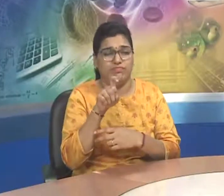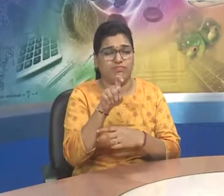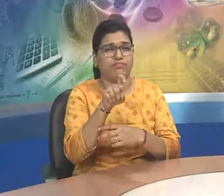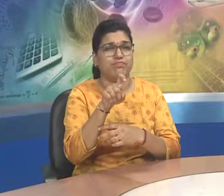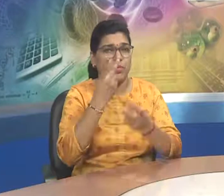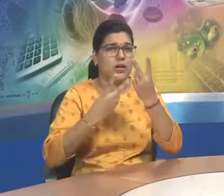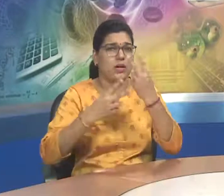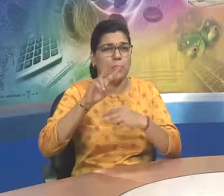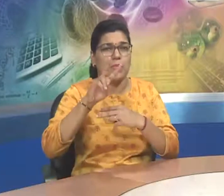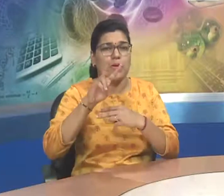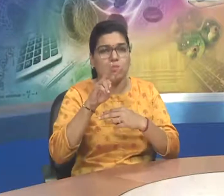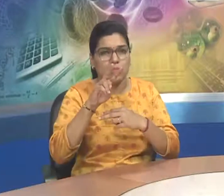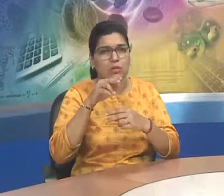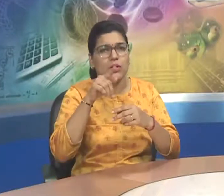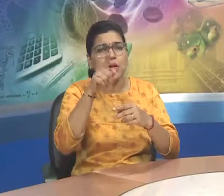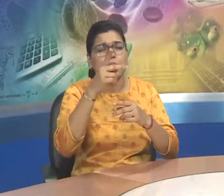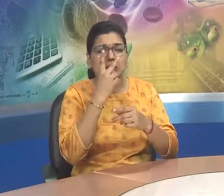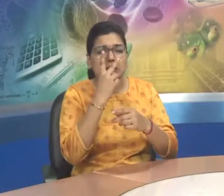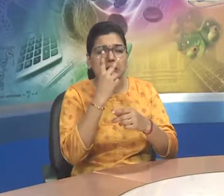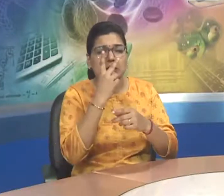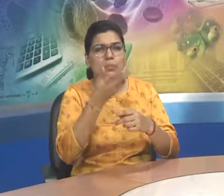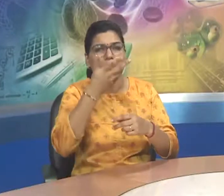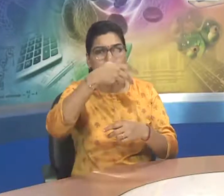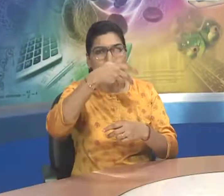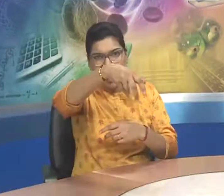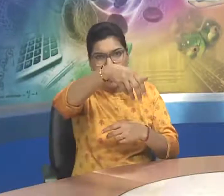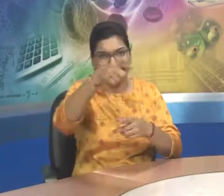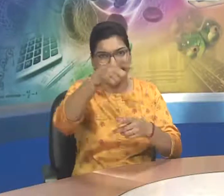Contaminated means